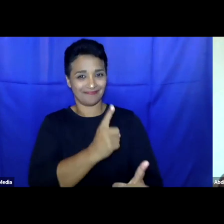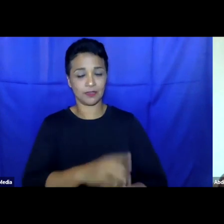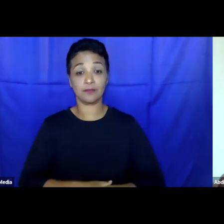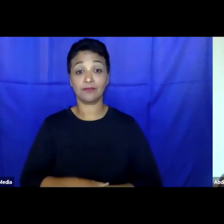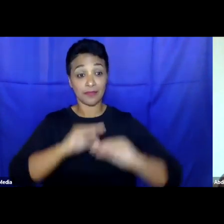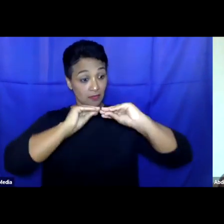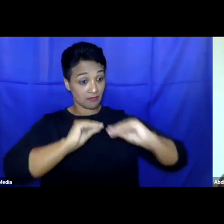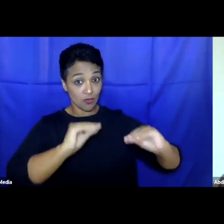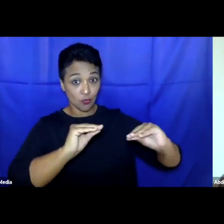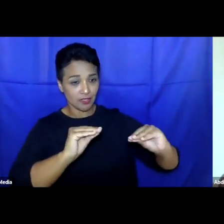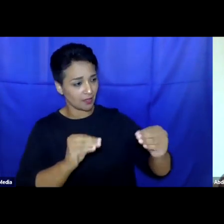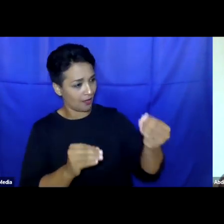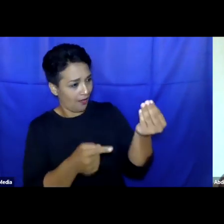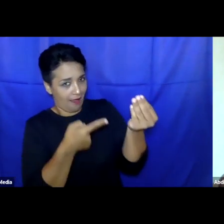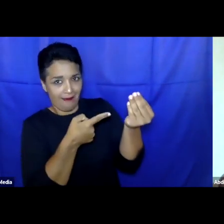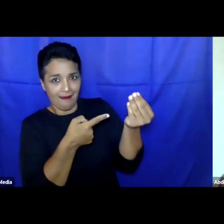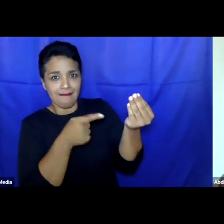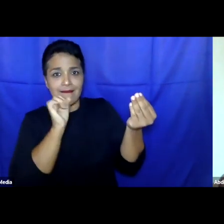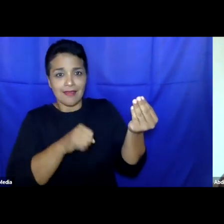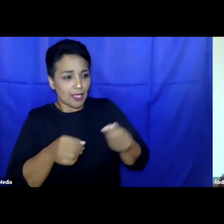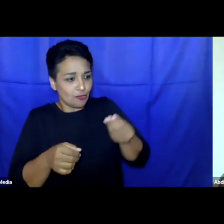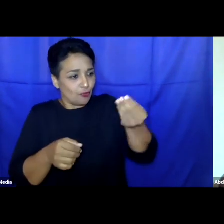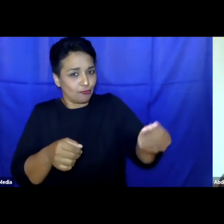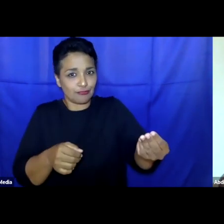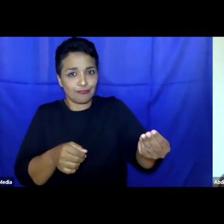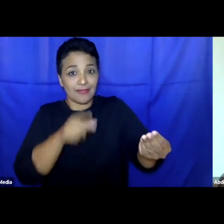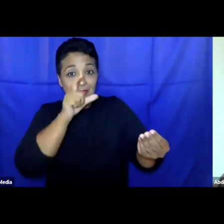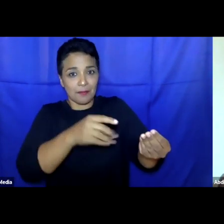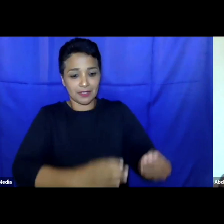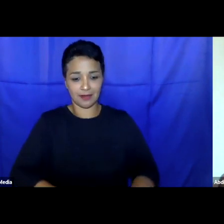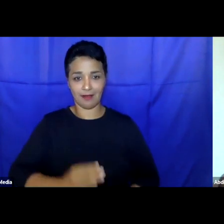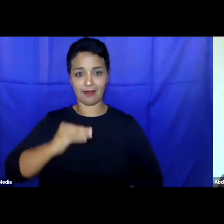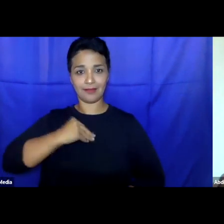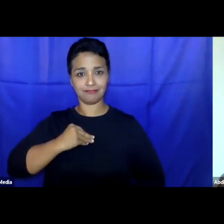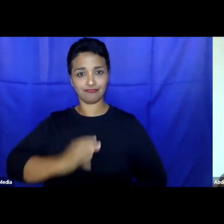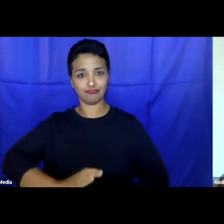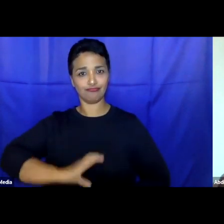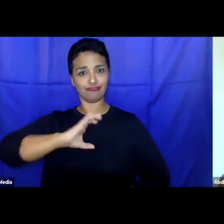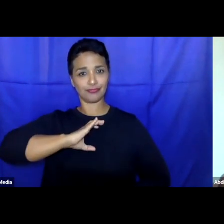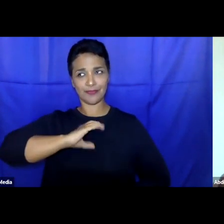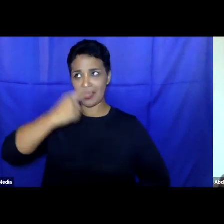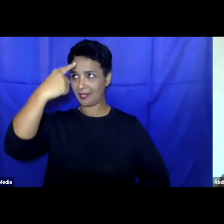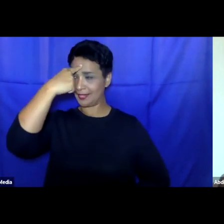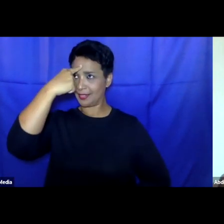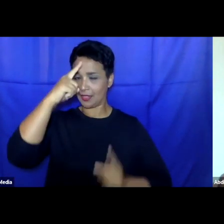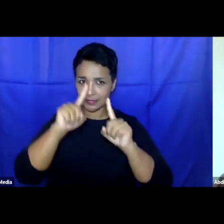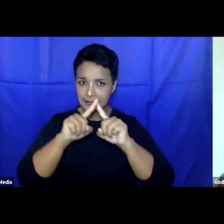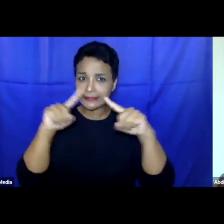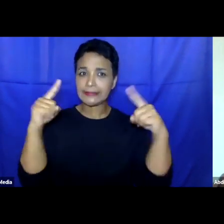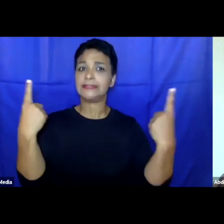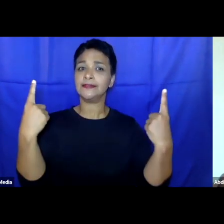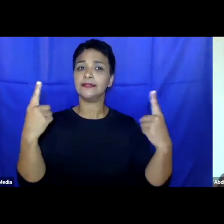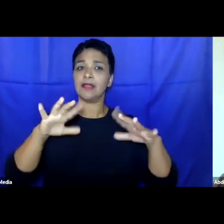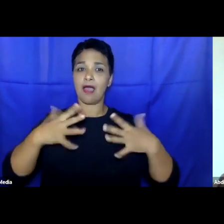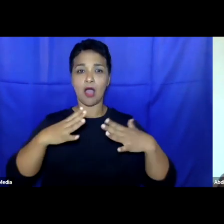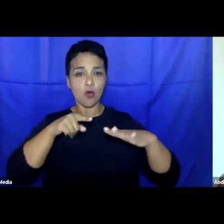provides the self-confidence to the educator to think differently in survival. thus